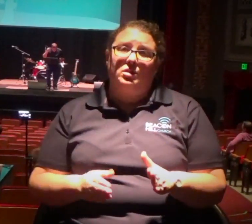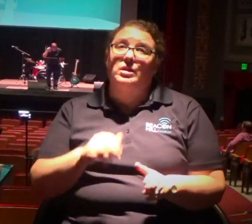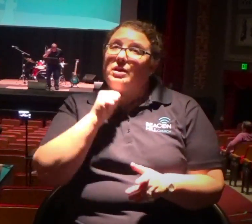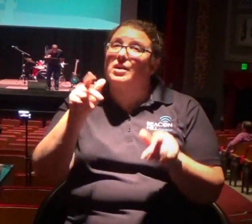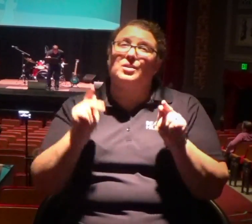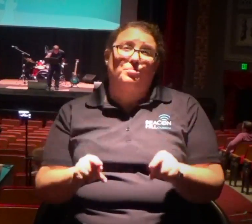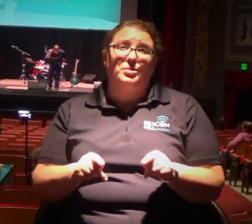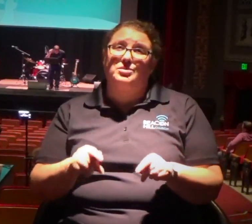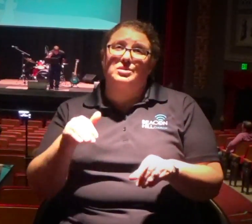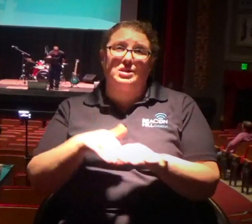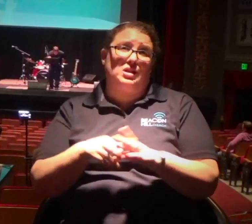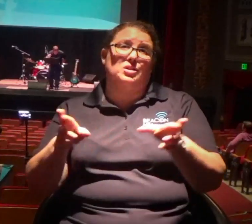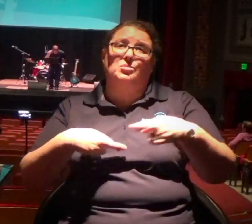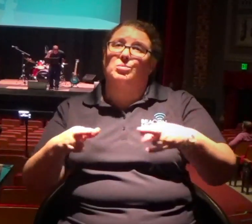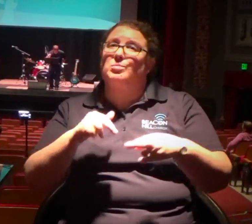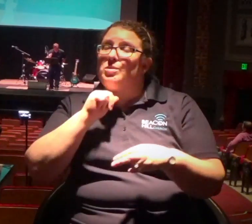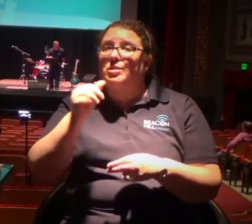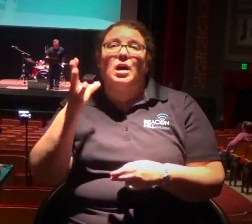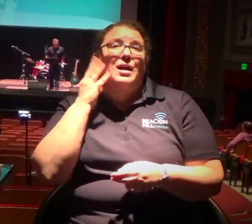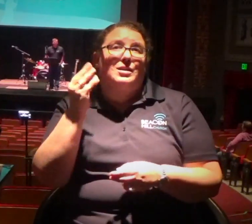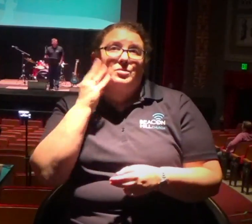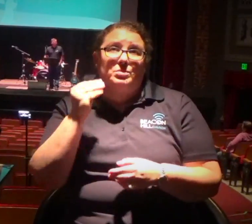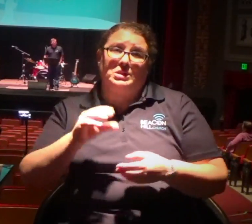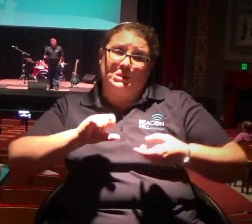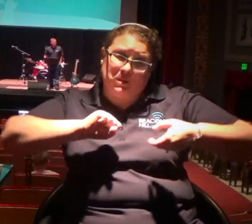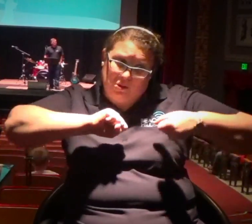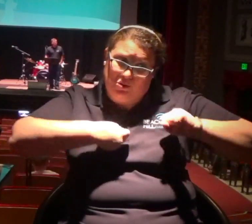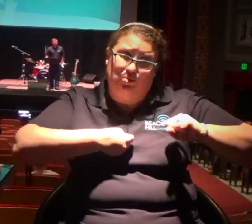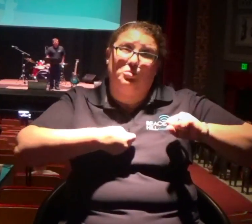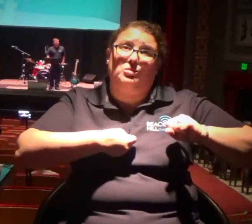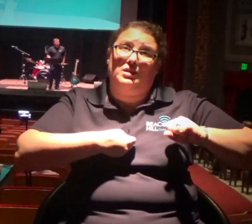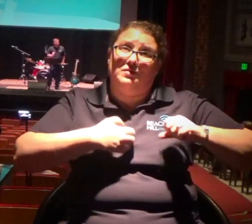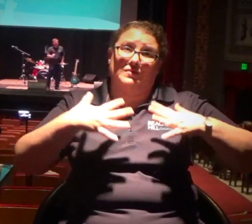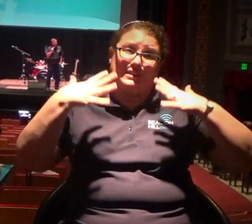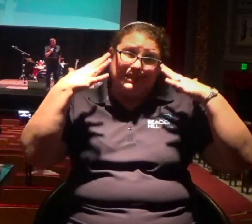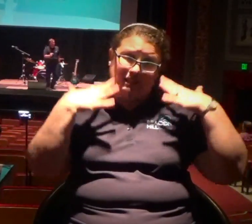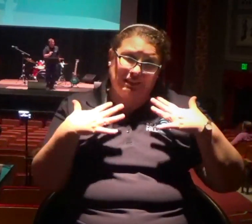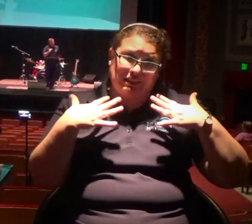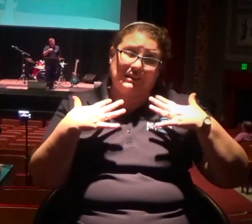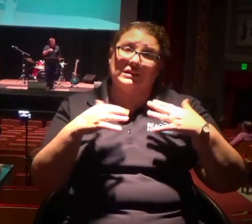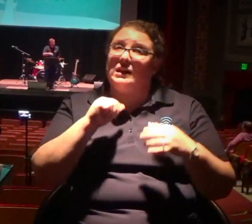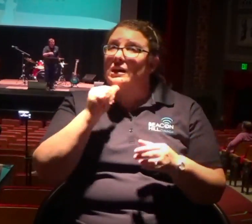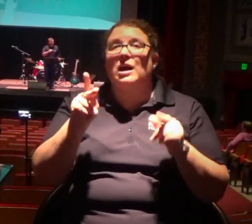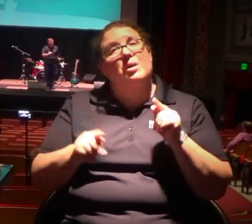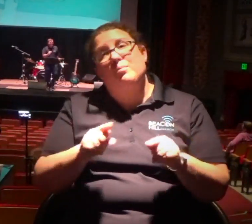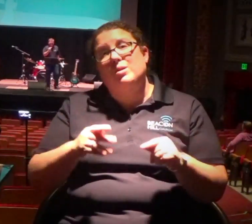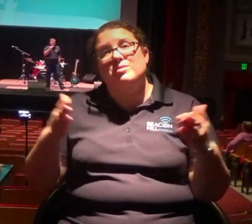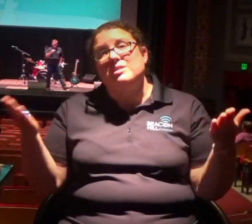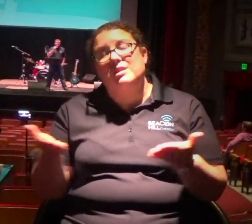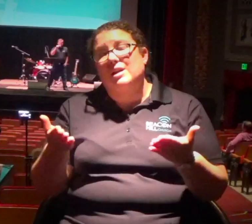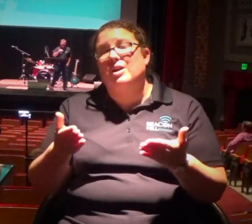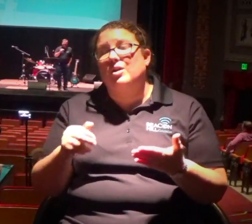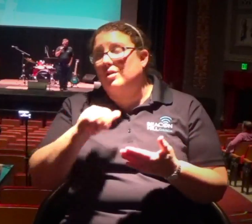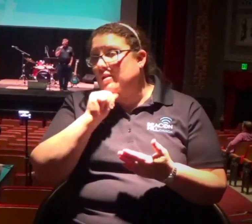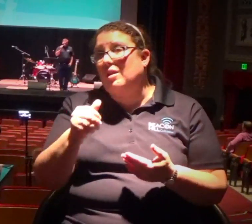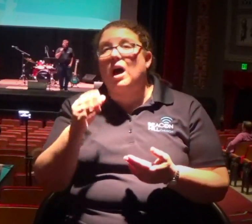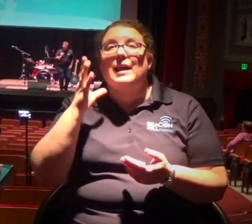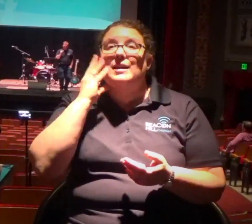has not experienced grief. There's not a person in this room today that has not